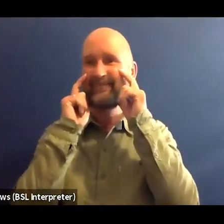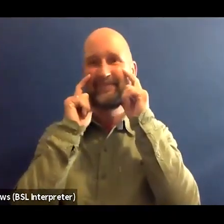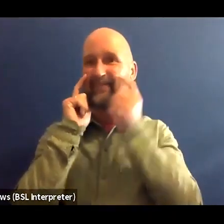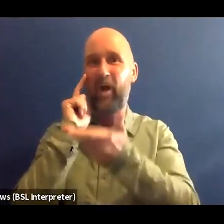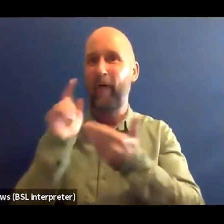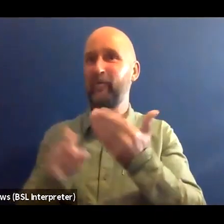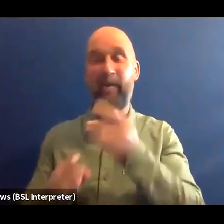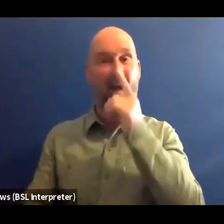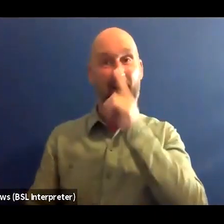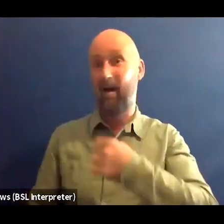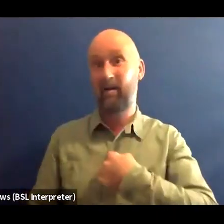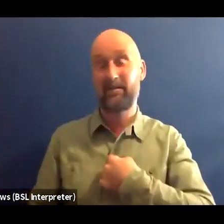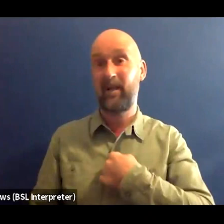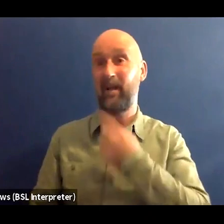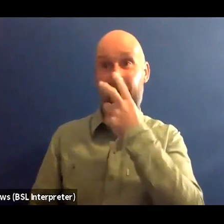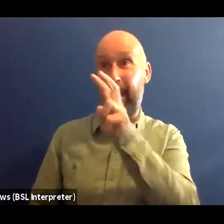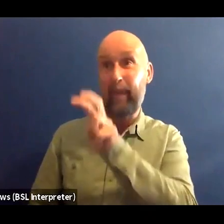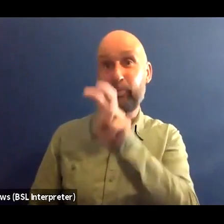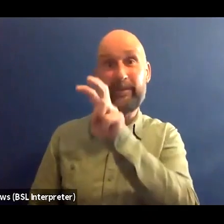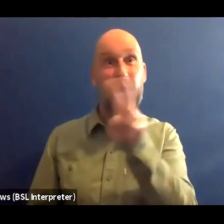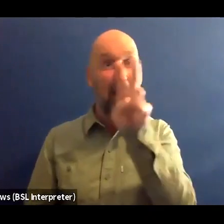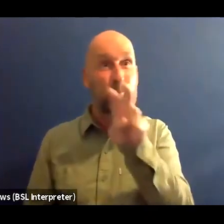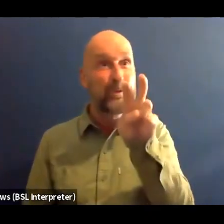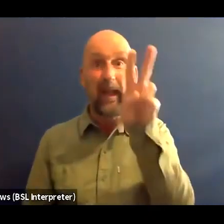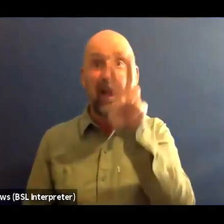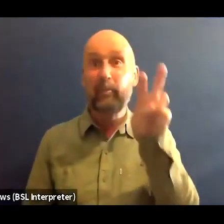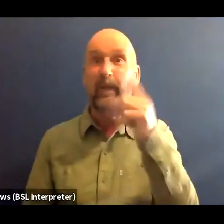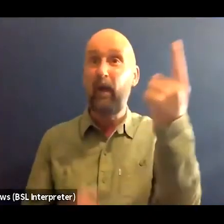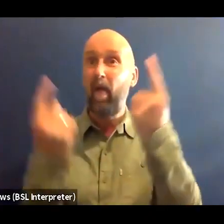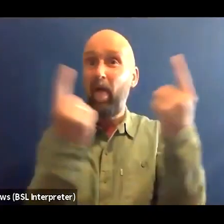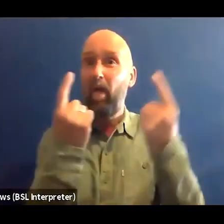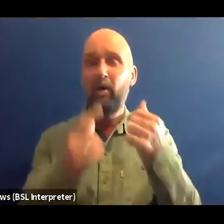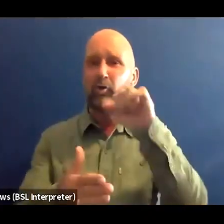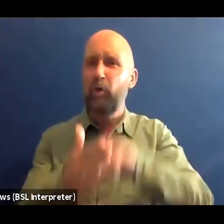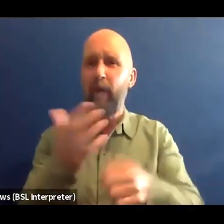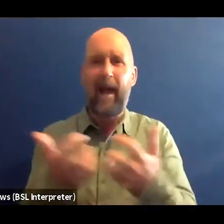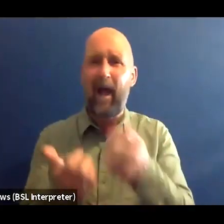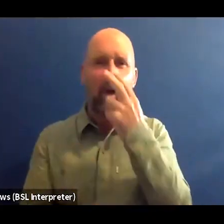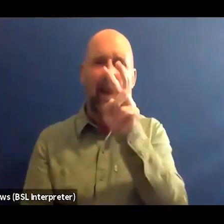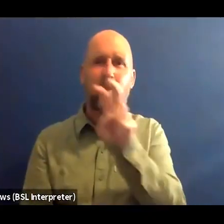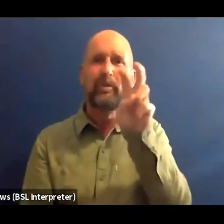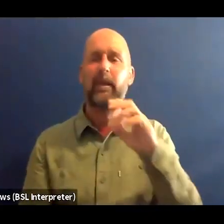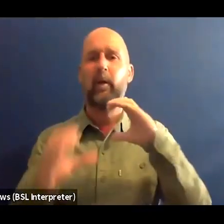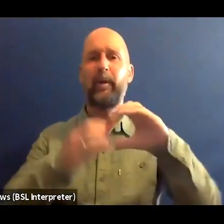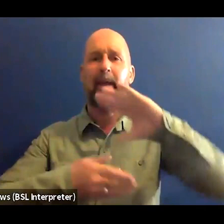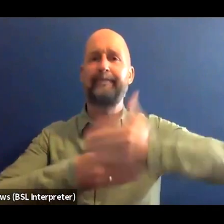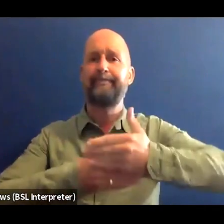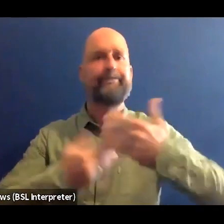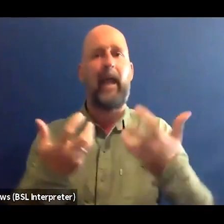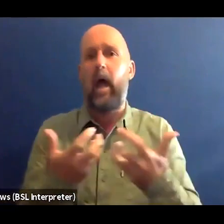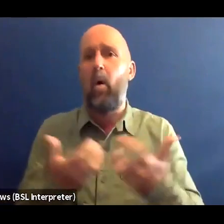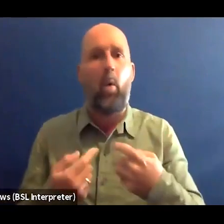don't think I could do that because I wouldn't be able to lip read, everyone wearing the mask. It'd be a communication barrier.